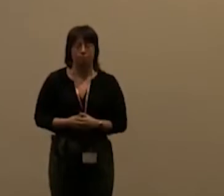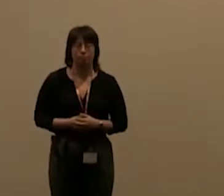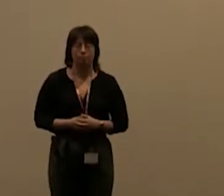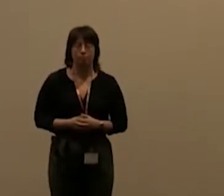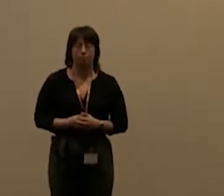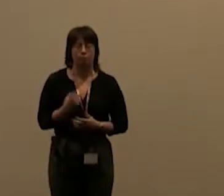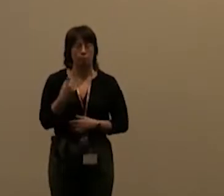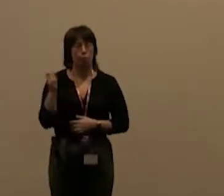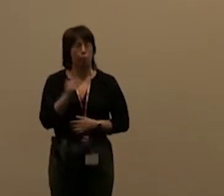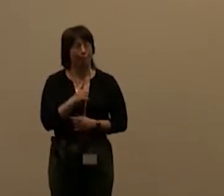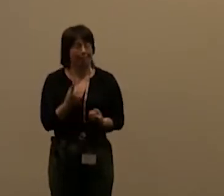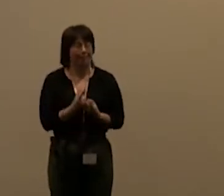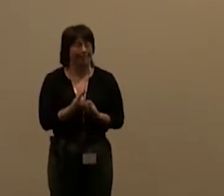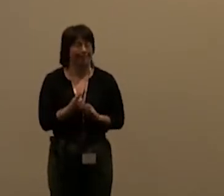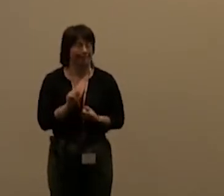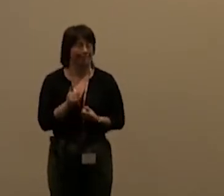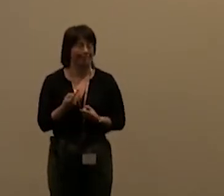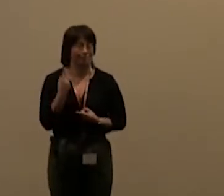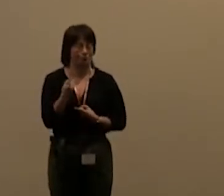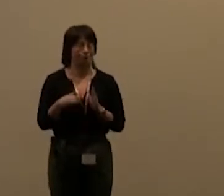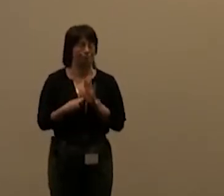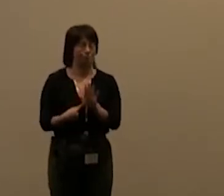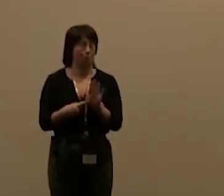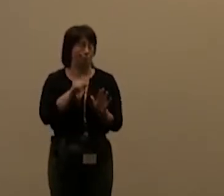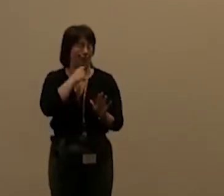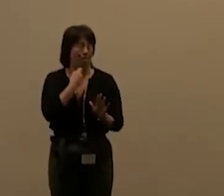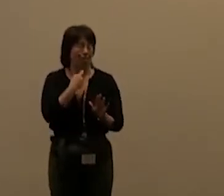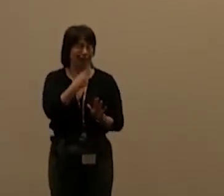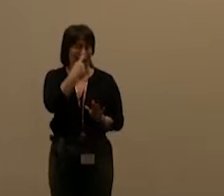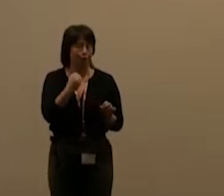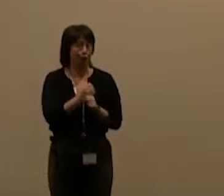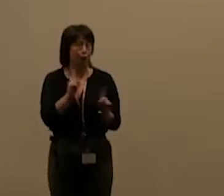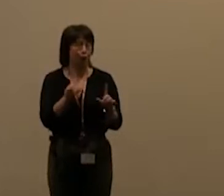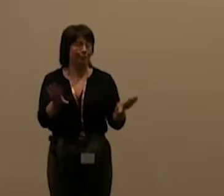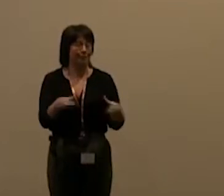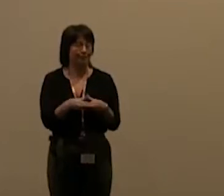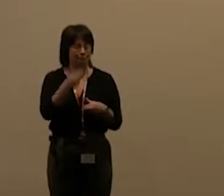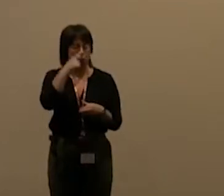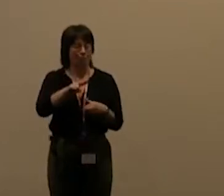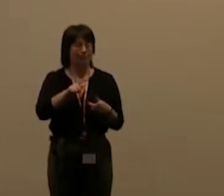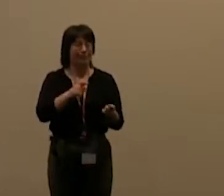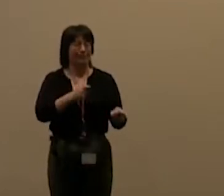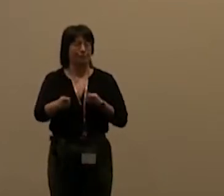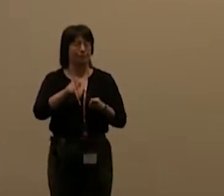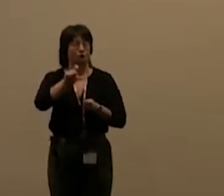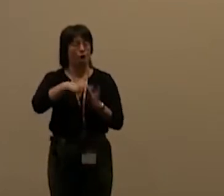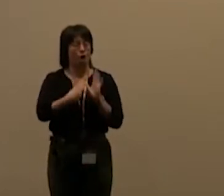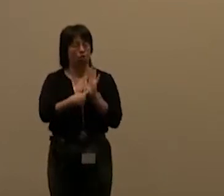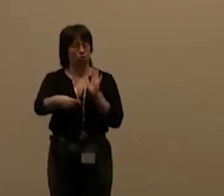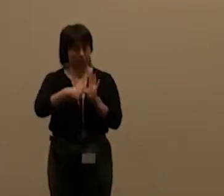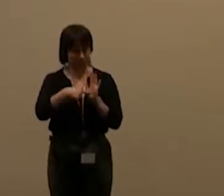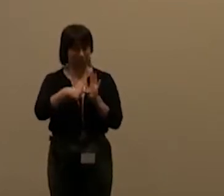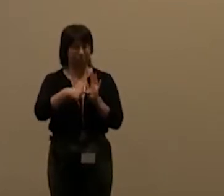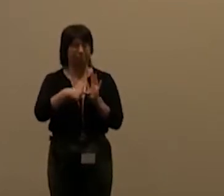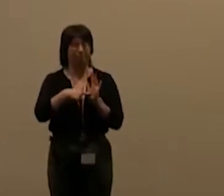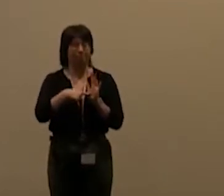Now, one of the cool things, so this is going to lead into the first demo that I want to show you, that we can do with Teams is something called adaptive cards. So with